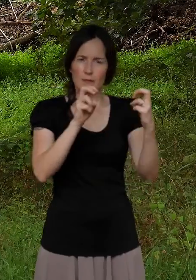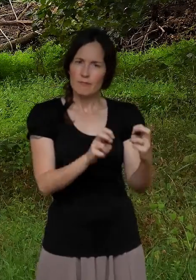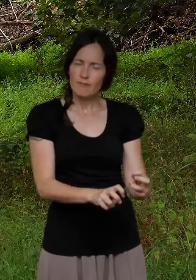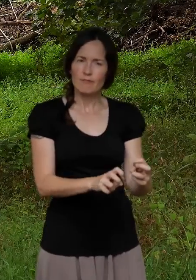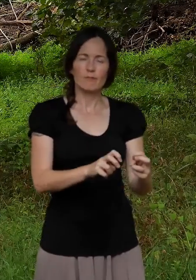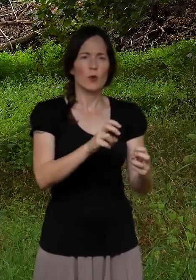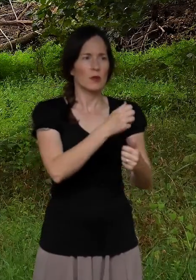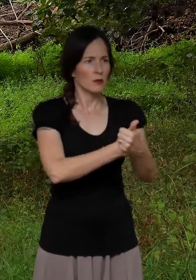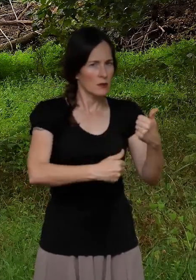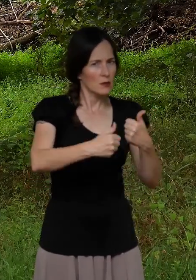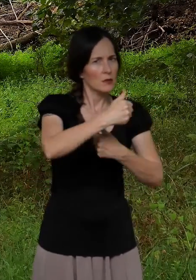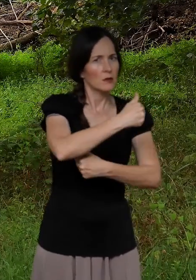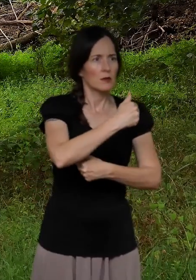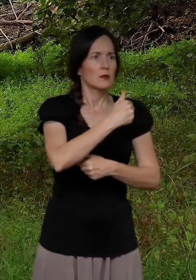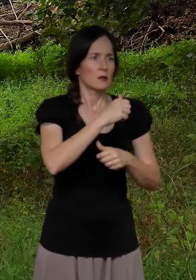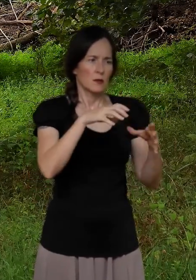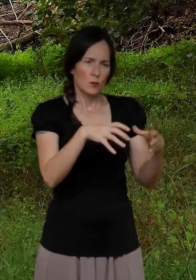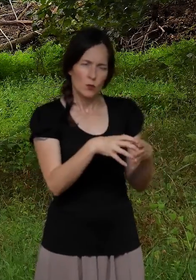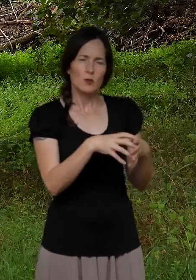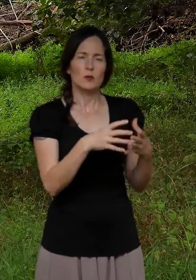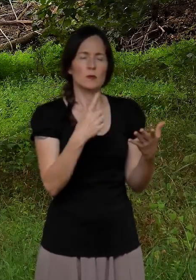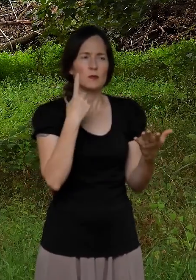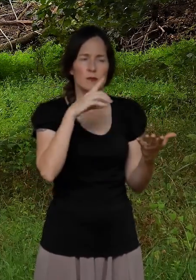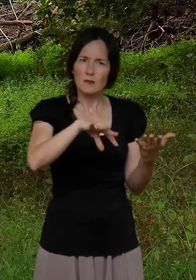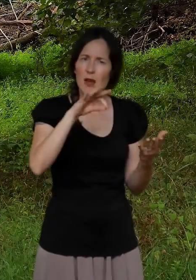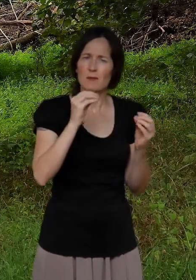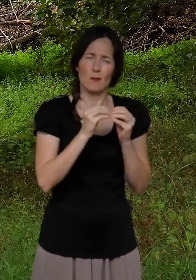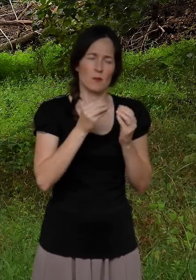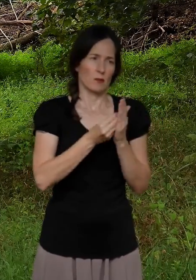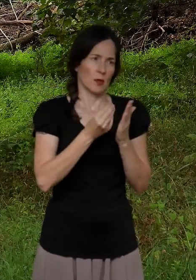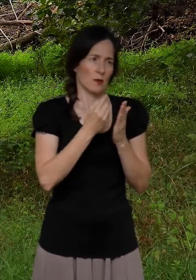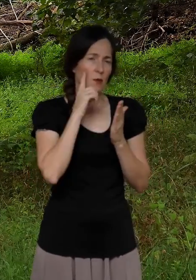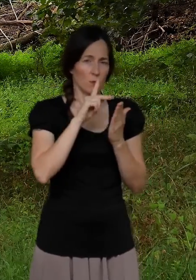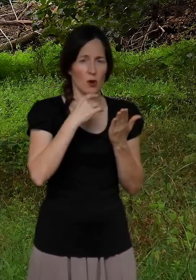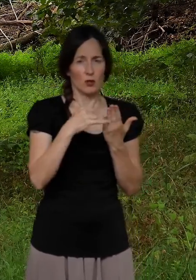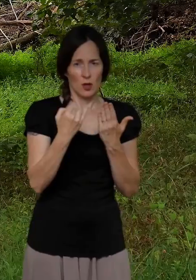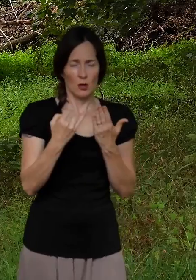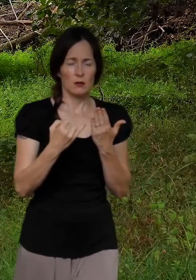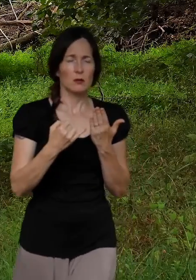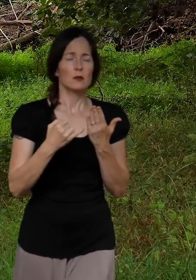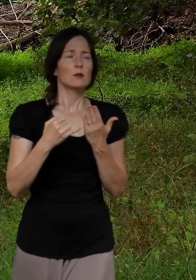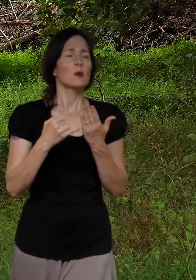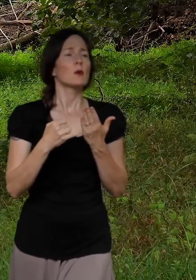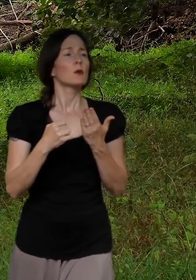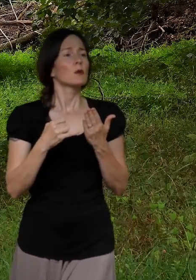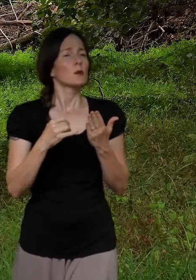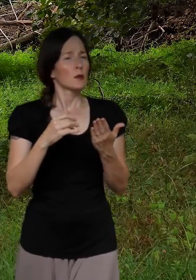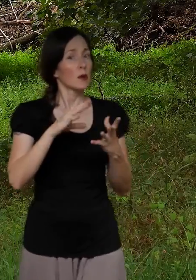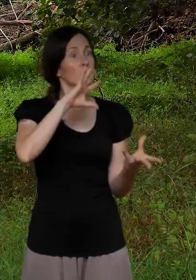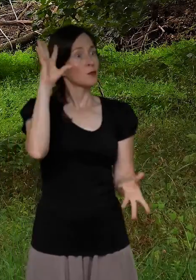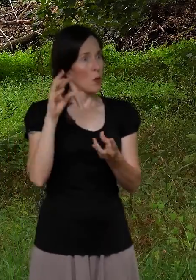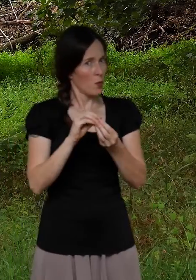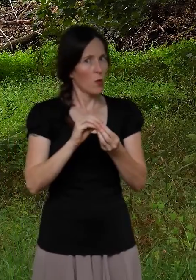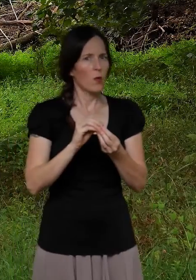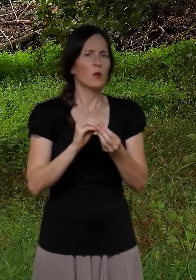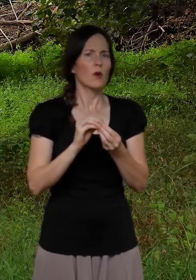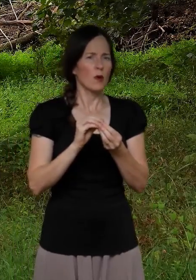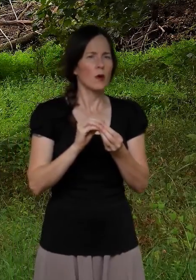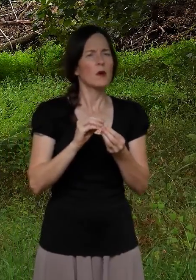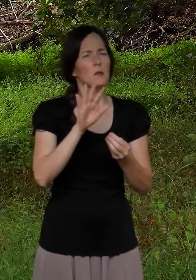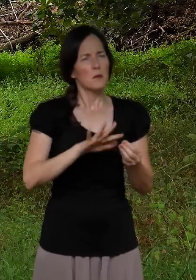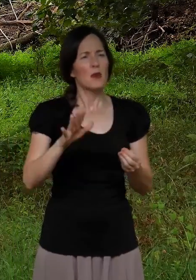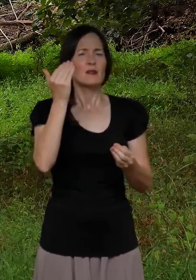to fix it. She understood the challenge of funding a $140 million flood management infrastructure project.